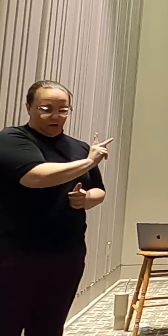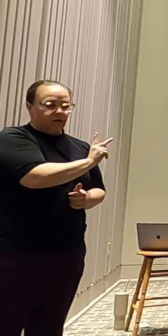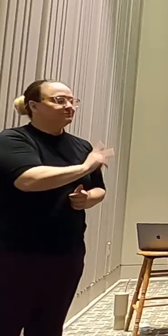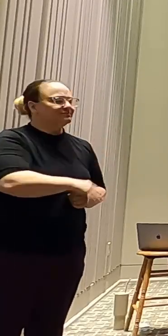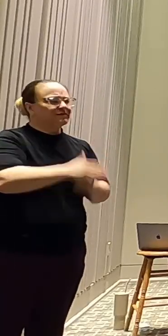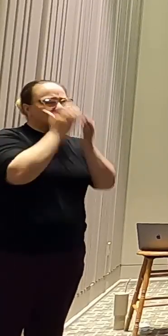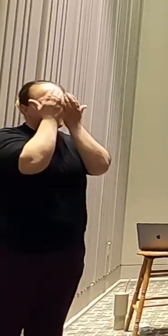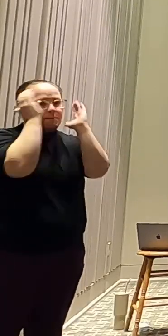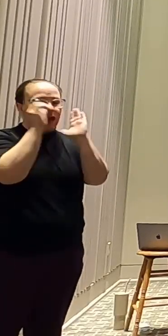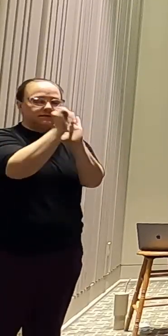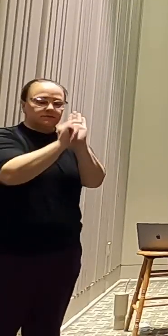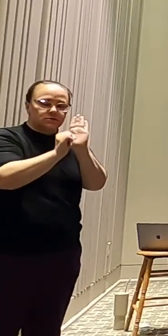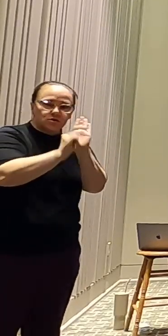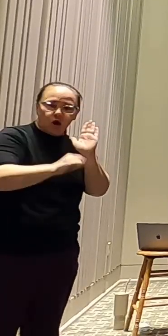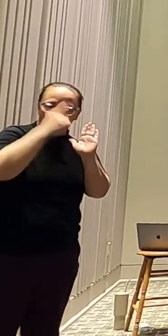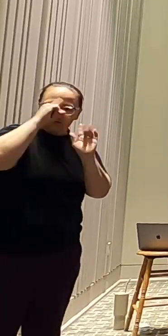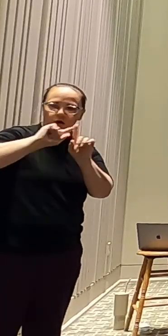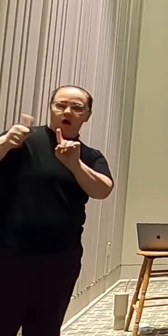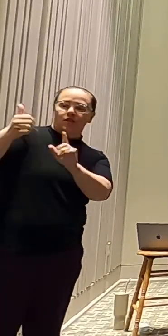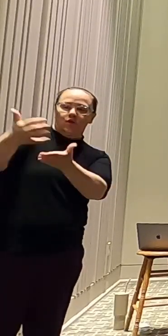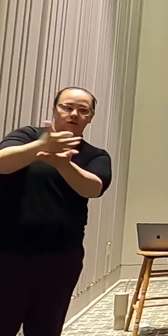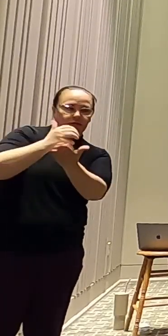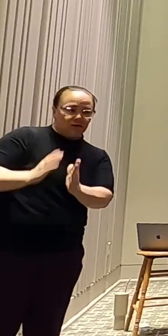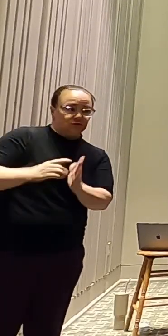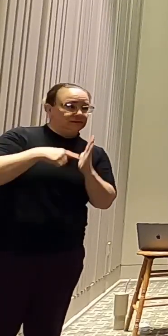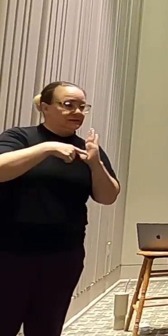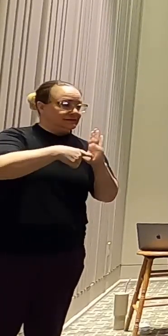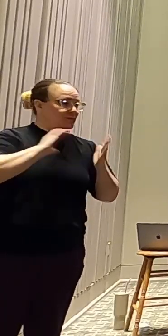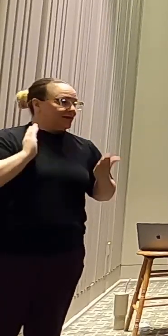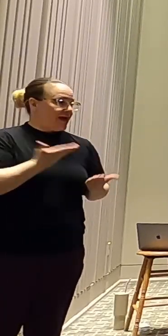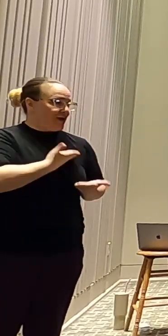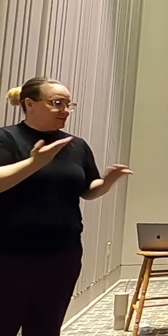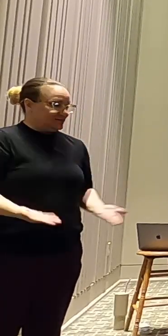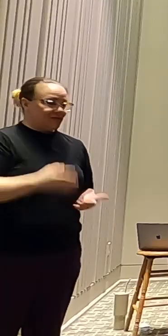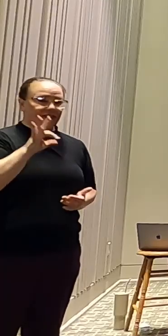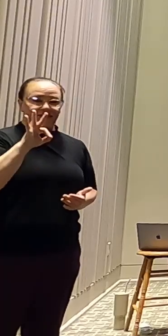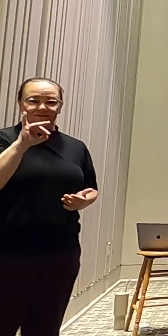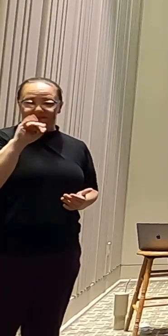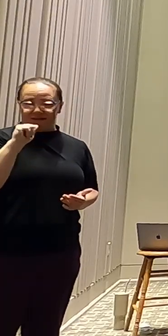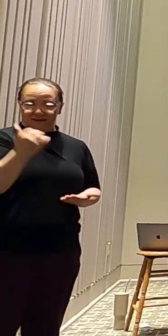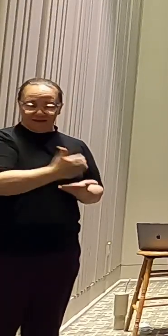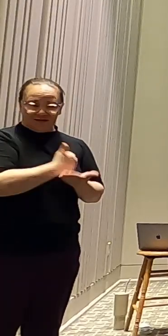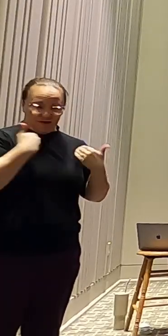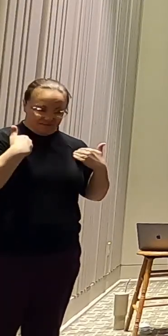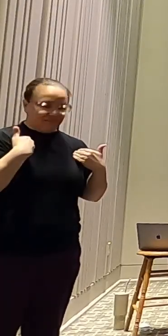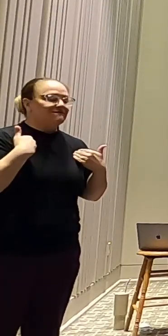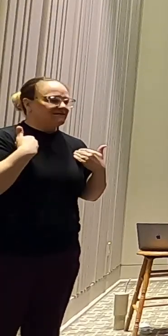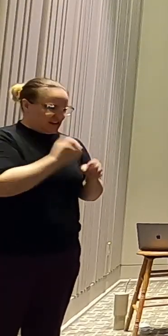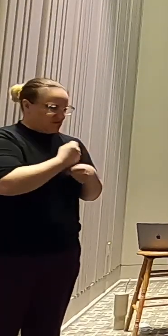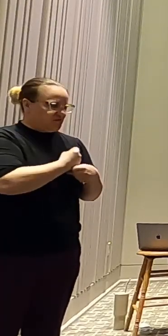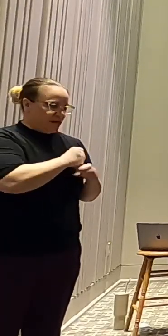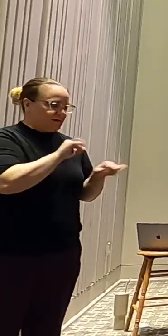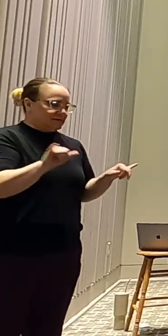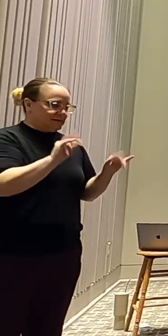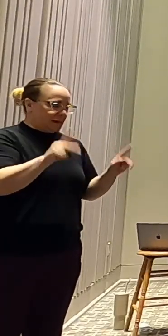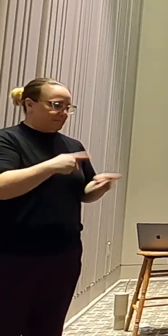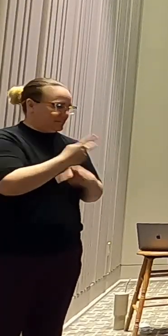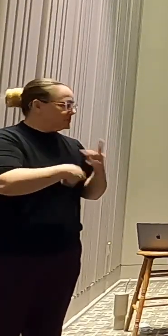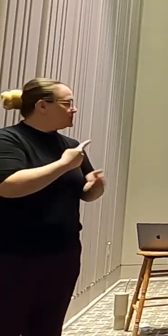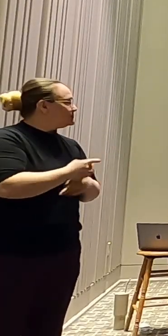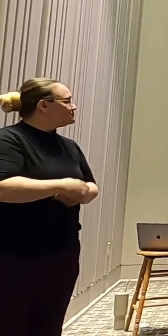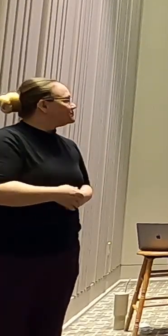for collectors and the art market, like the mask that we have in FIA's collection. So the mask that we have depicts